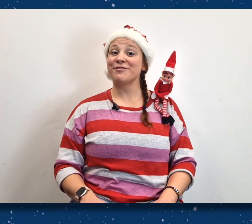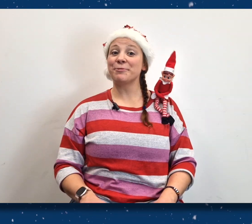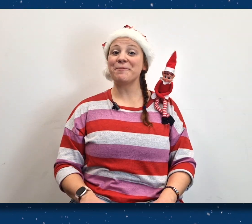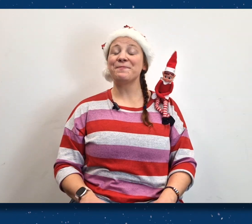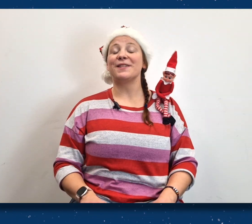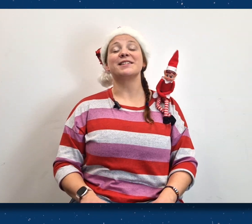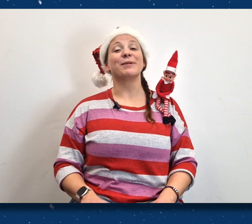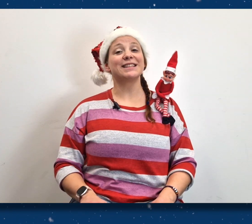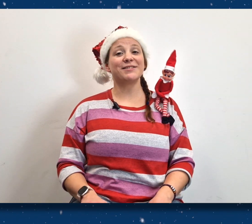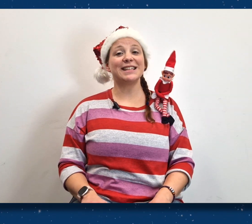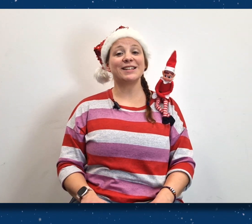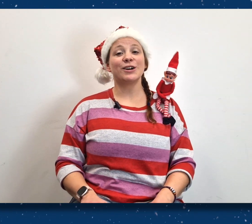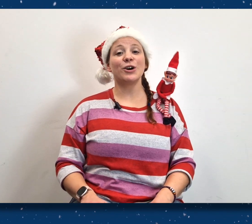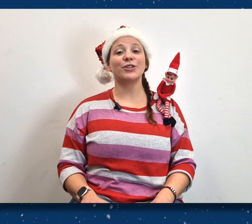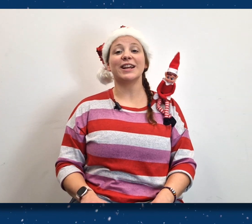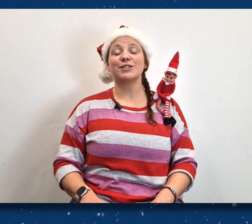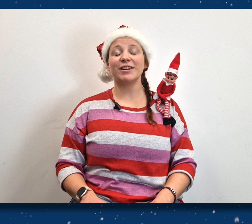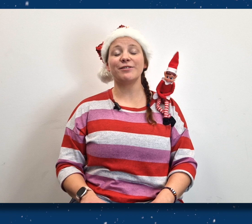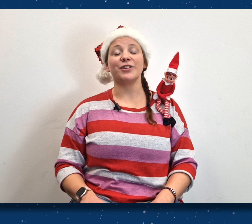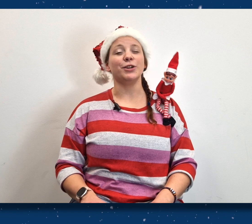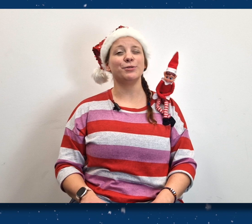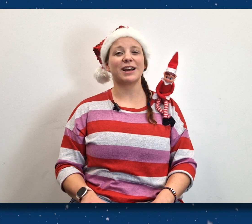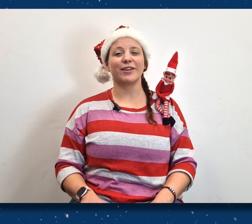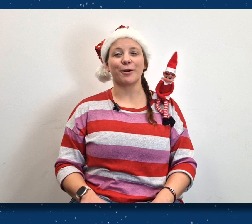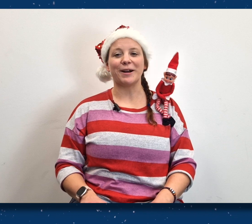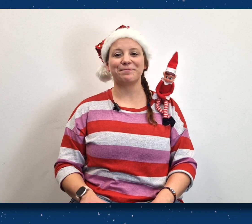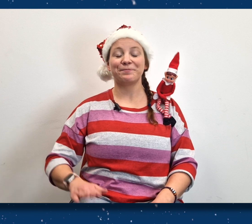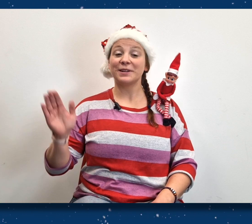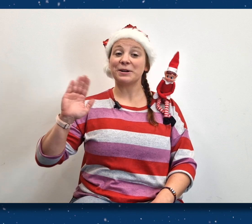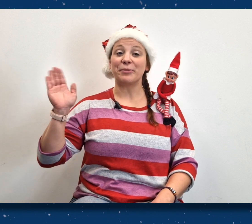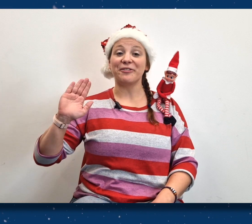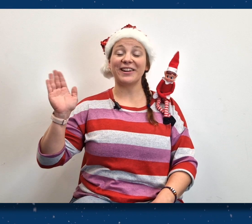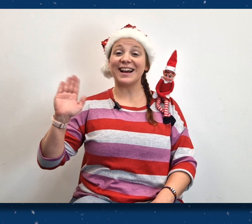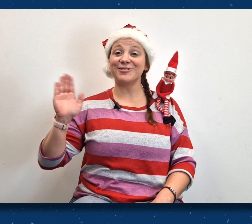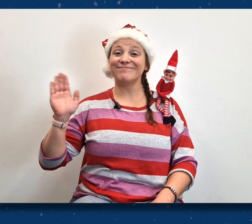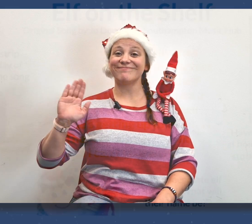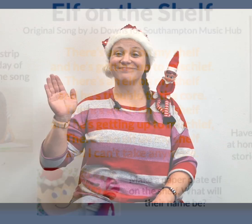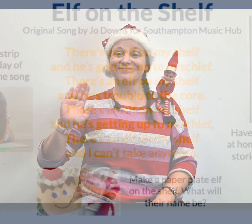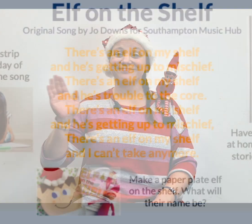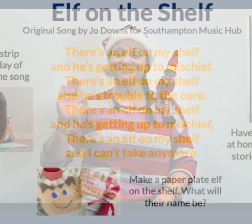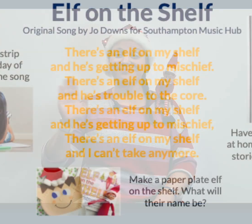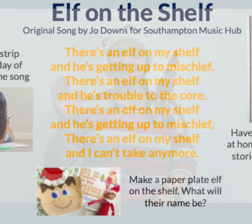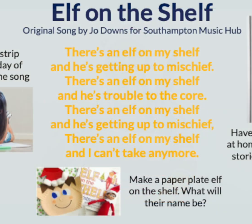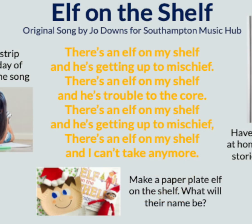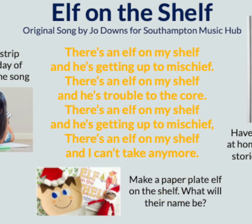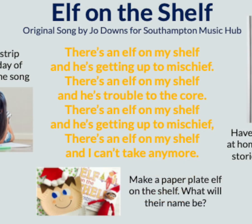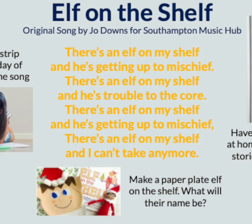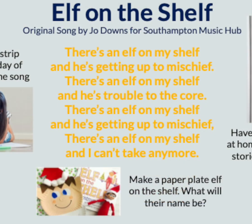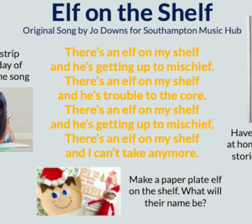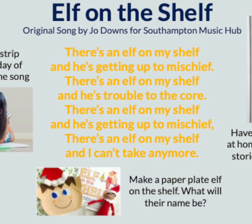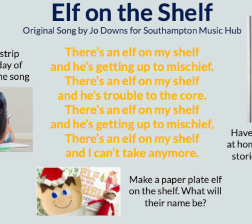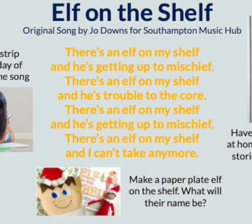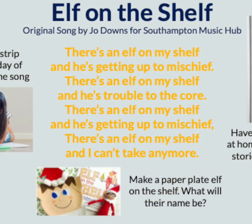Well done, everyone. There's some activities on the next screen for you to have a go at. Bye for now.